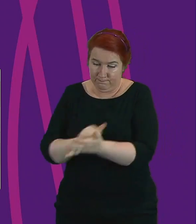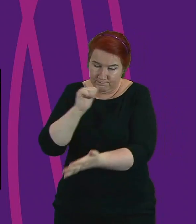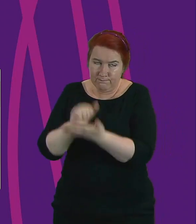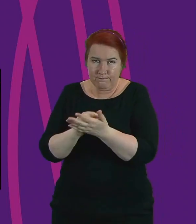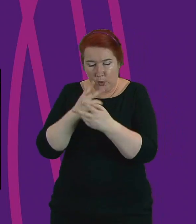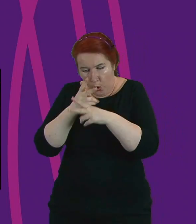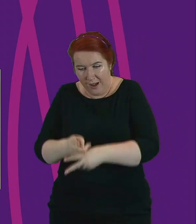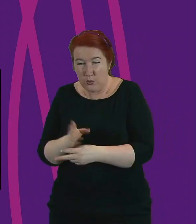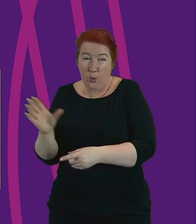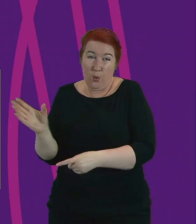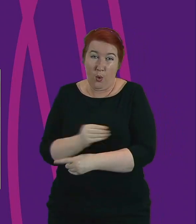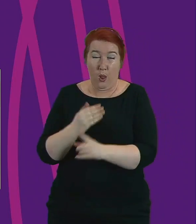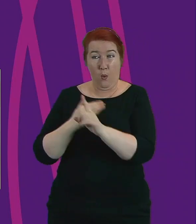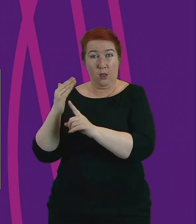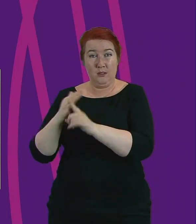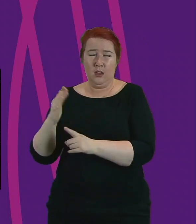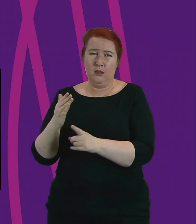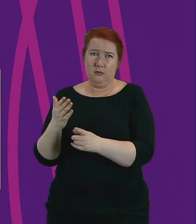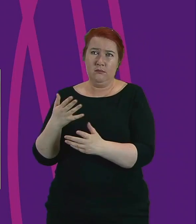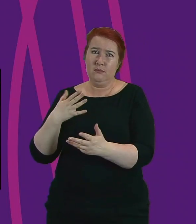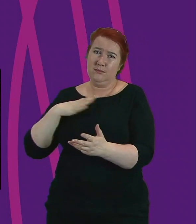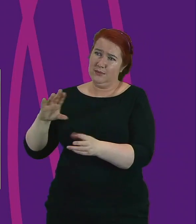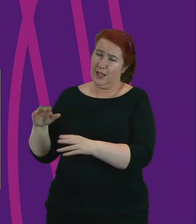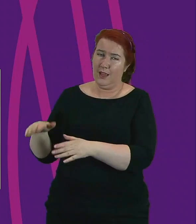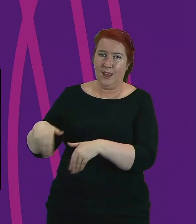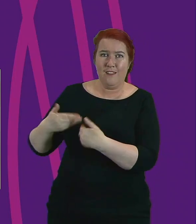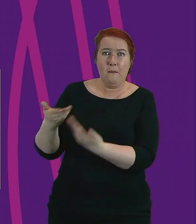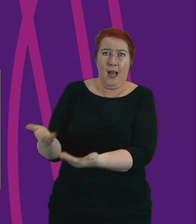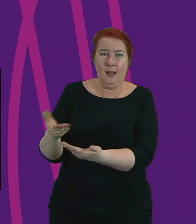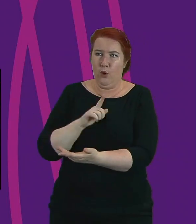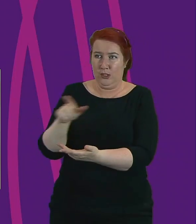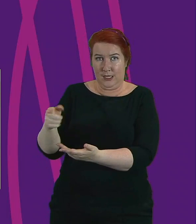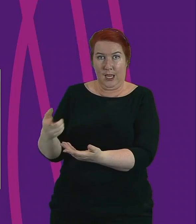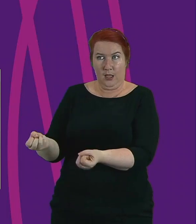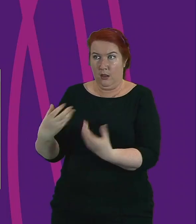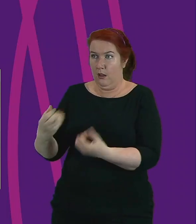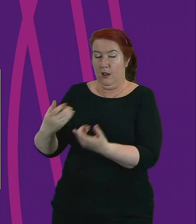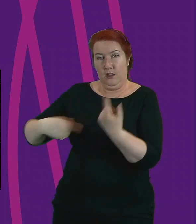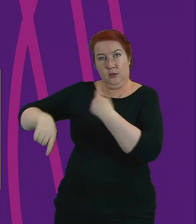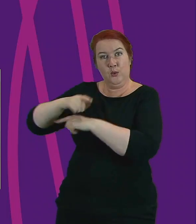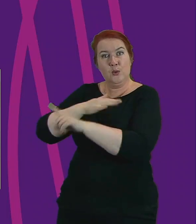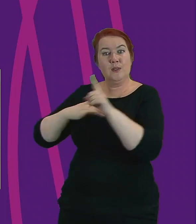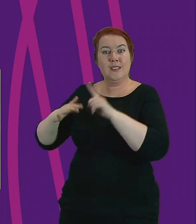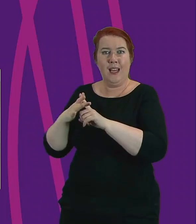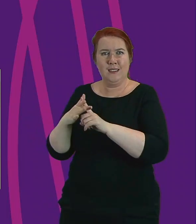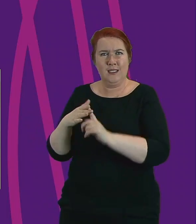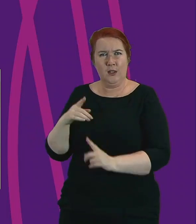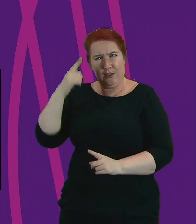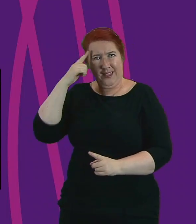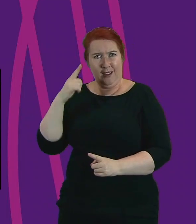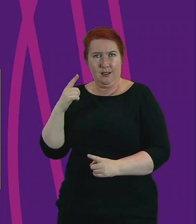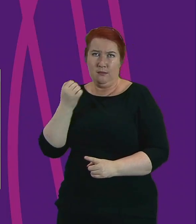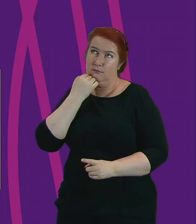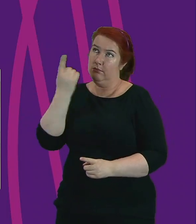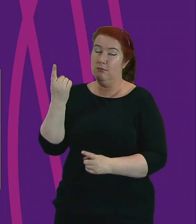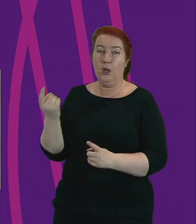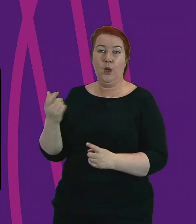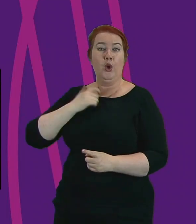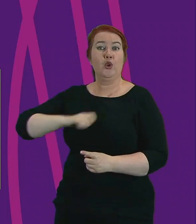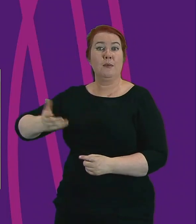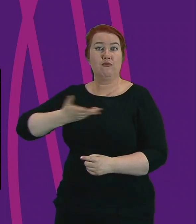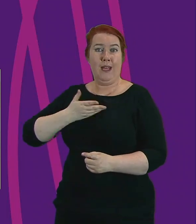citizens, to repay them properly after a lifetime of contributing to society. We need to place human rights at the heart of social care.